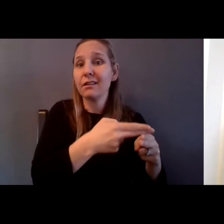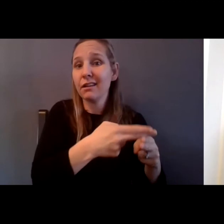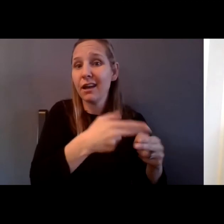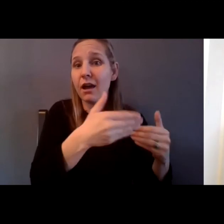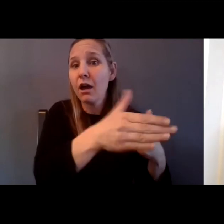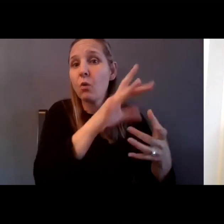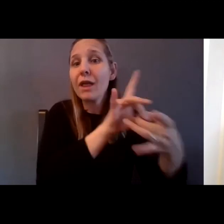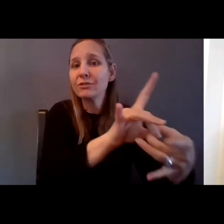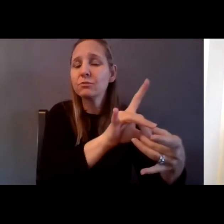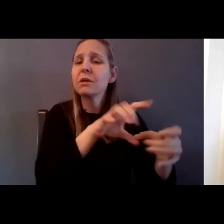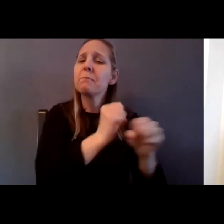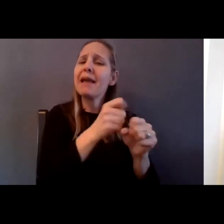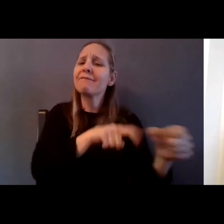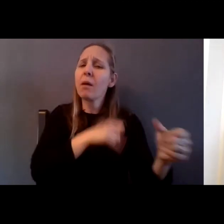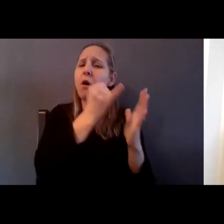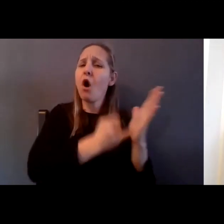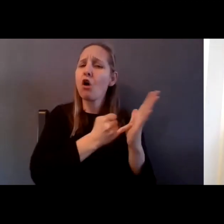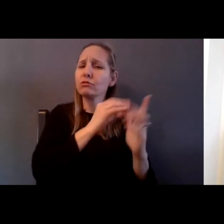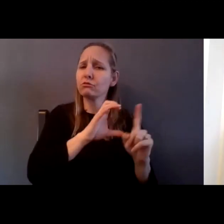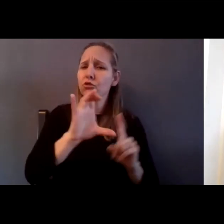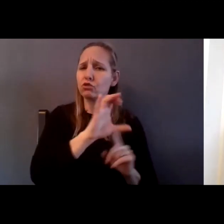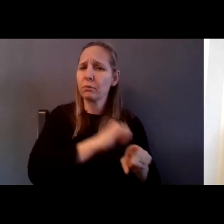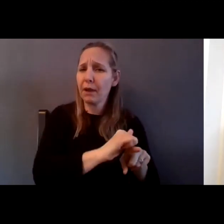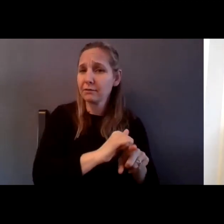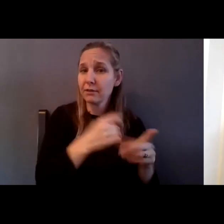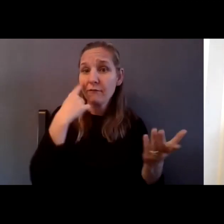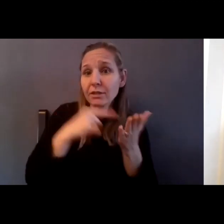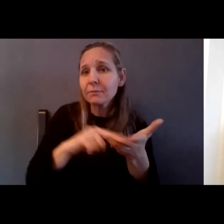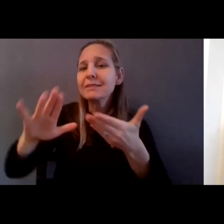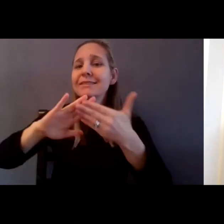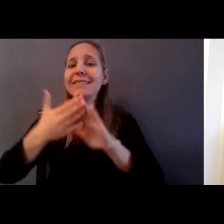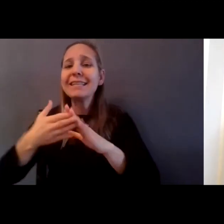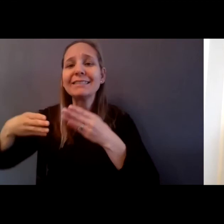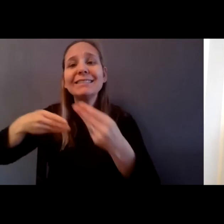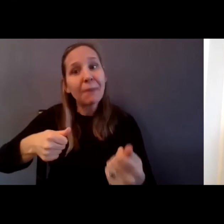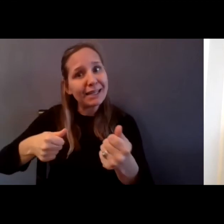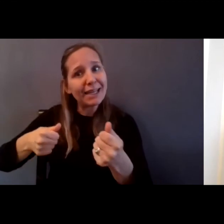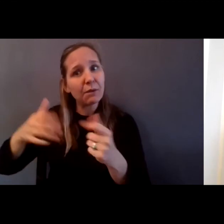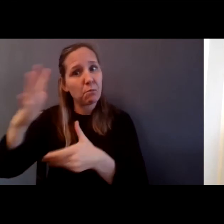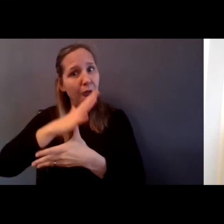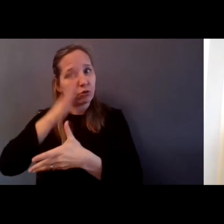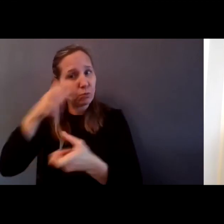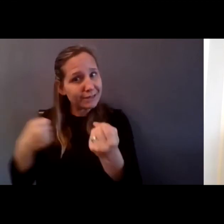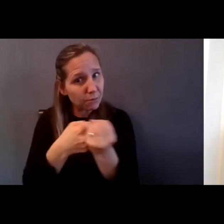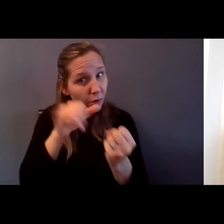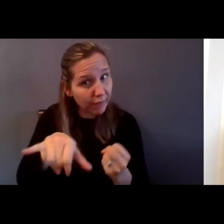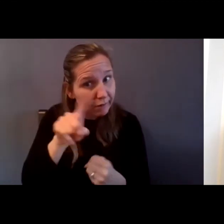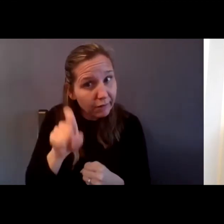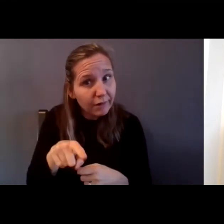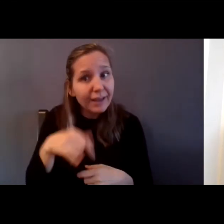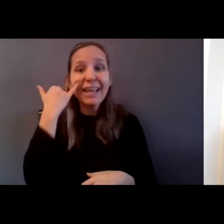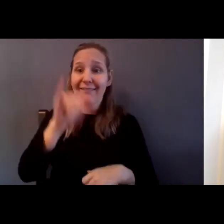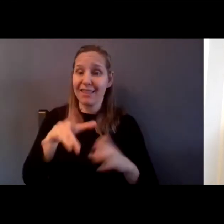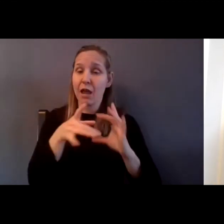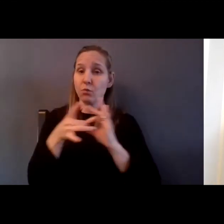and cultural practices, and specifically those that the city's spending priorities will support? If those relationships are primarily to